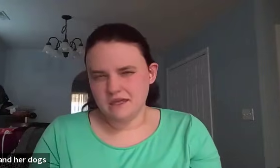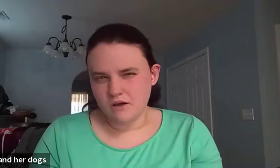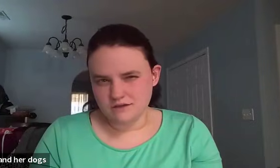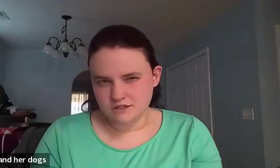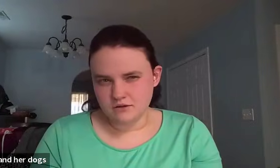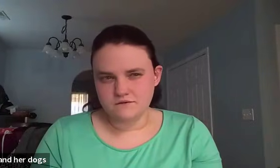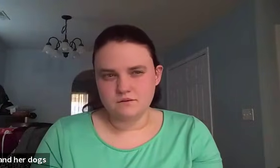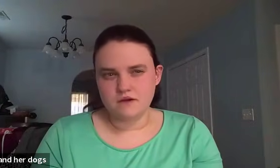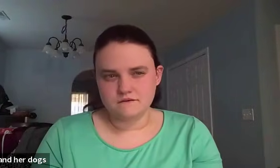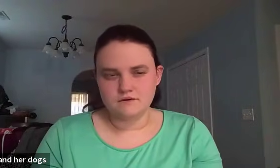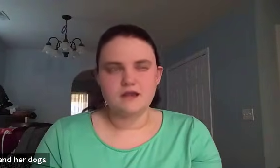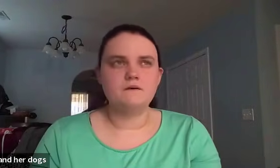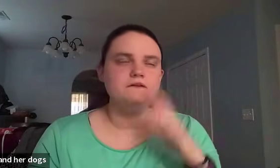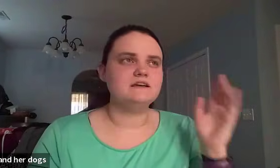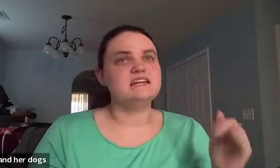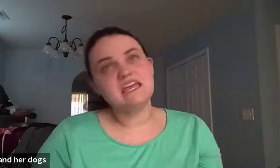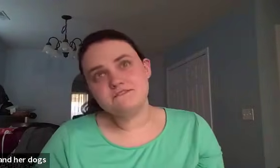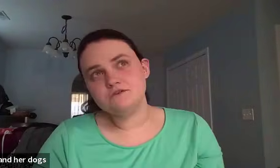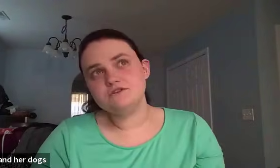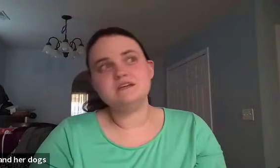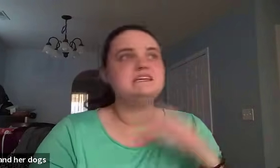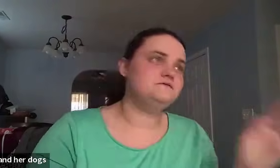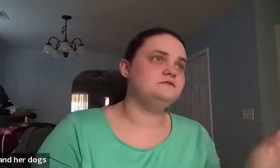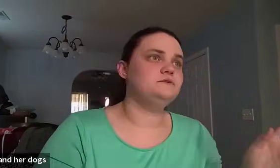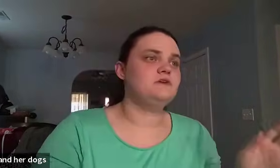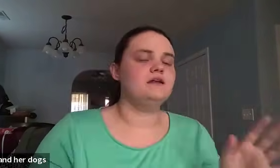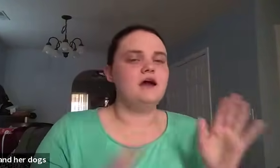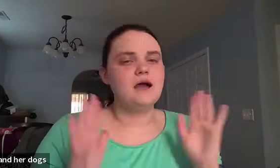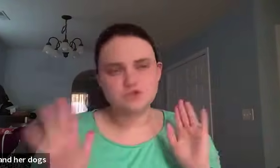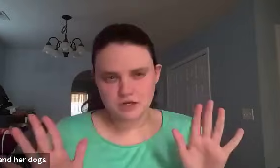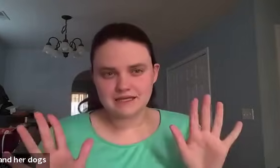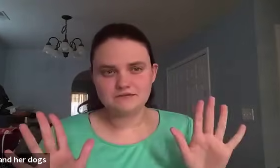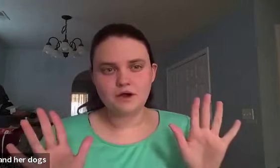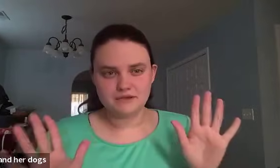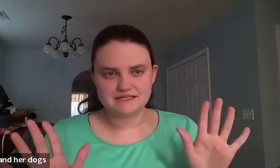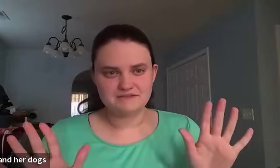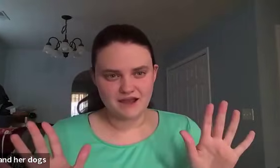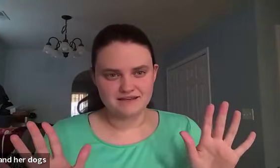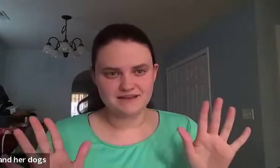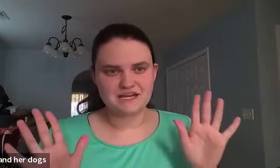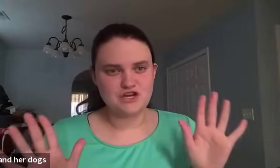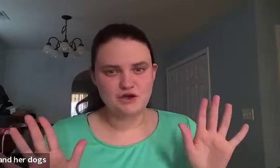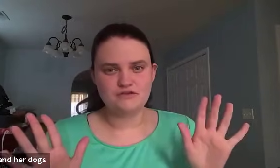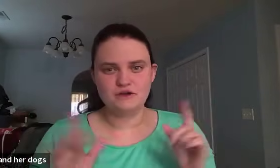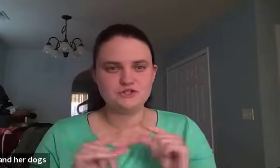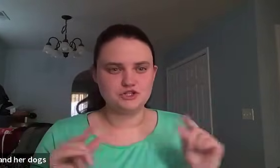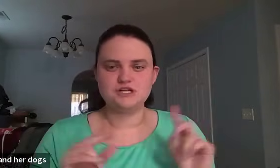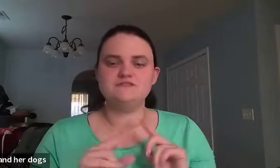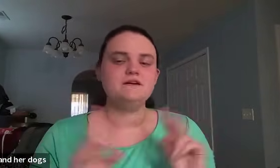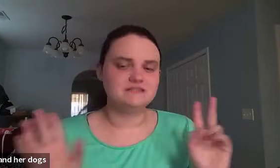And also, if you ever, I know I feel like I said, if you do this, if you do that, I'm trying to give you all peace of mind because I know the grammar structure is very